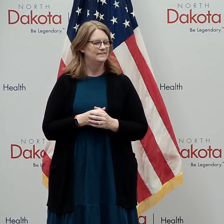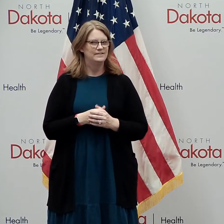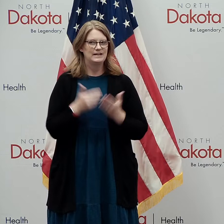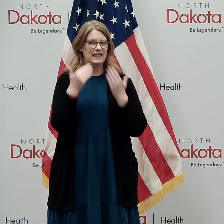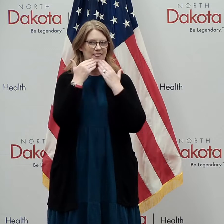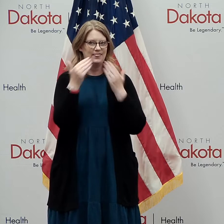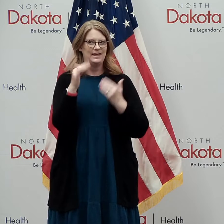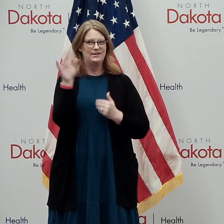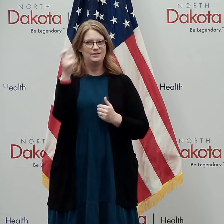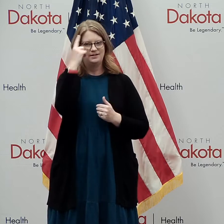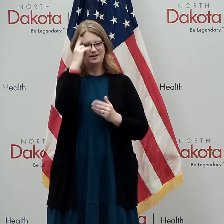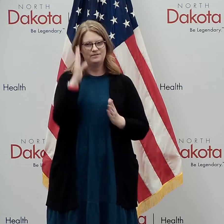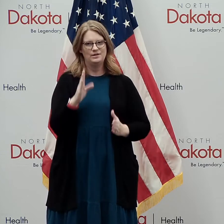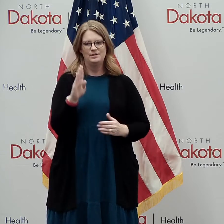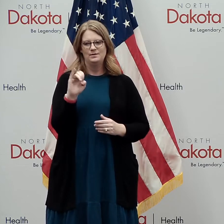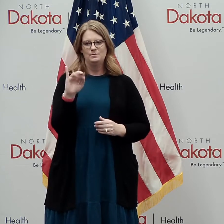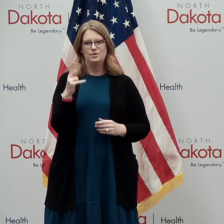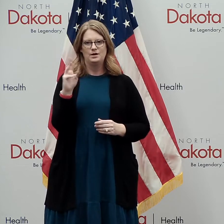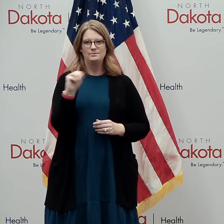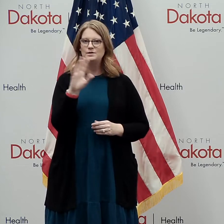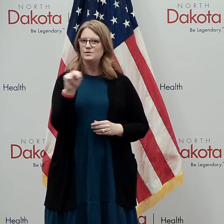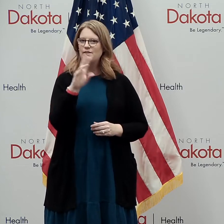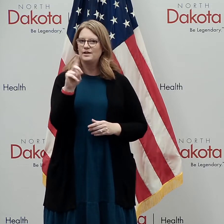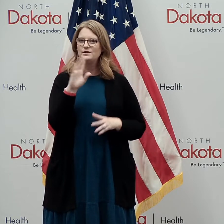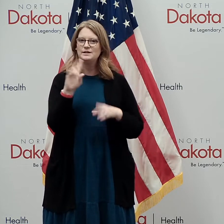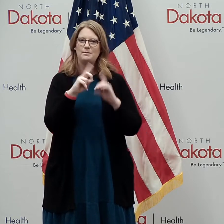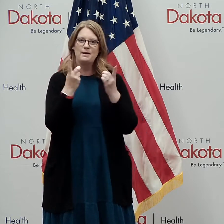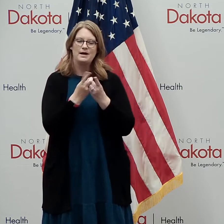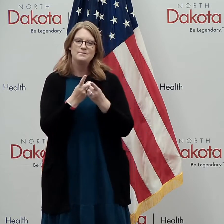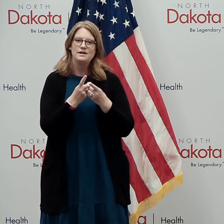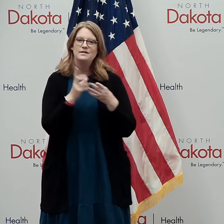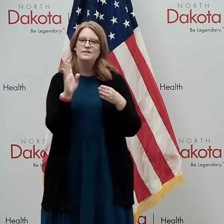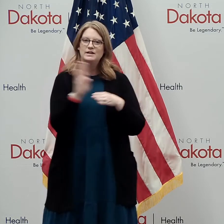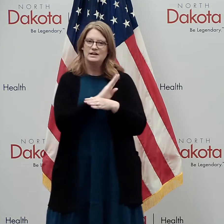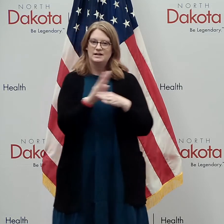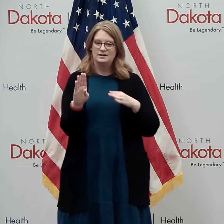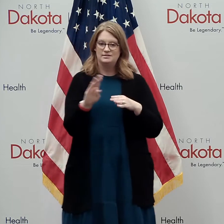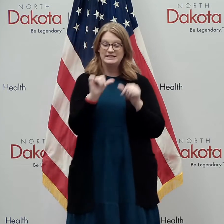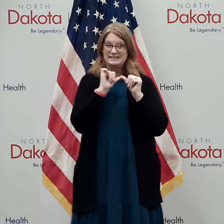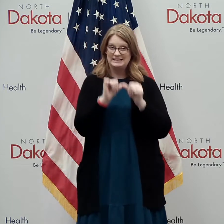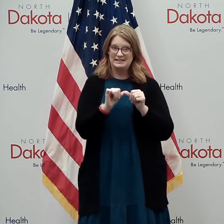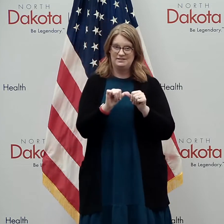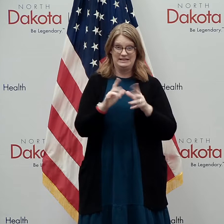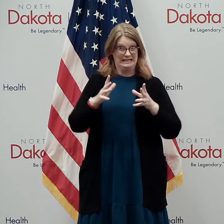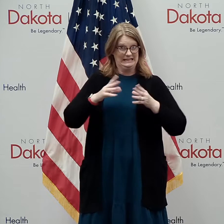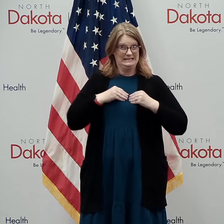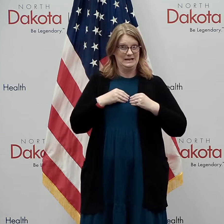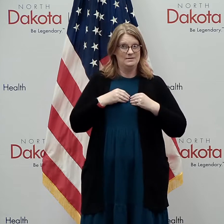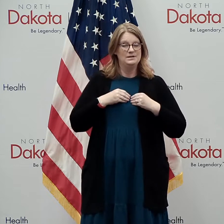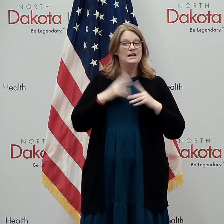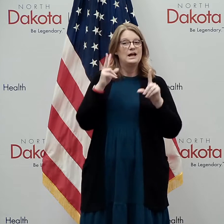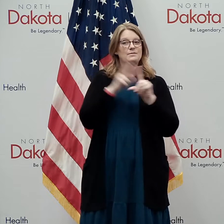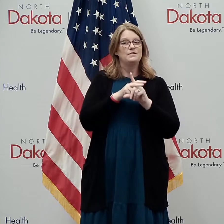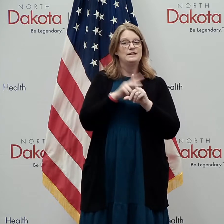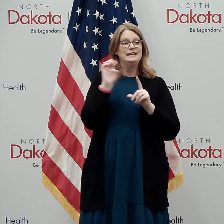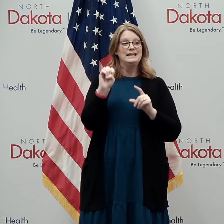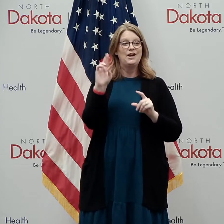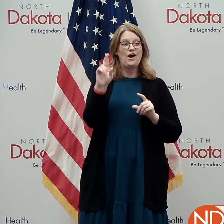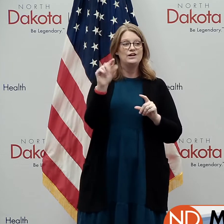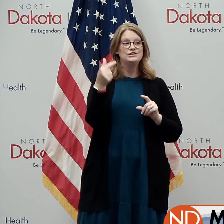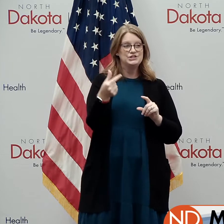Thank you, Governor Burgum. The North Dakota Department of Commerce continues to receive applications for the Economic Resiliency Grant, or the